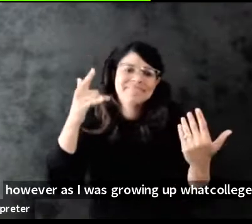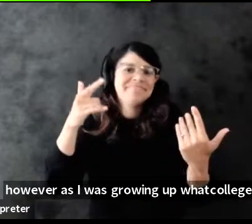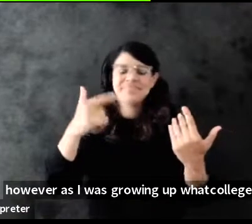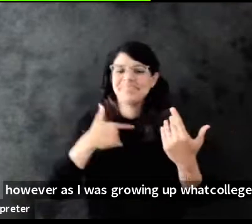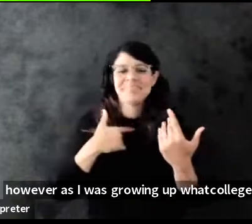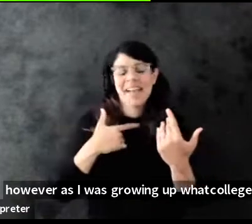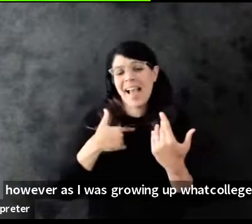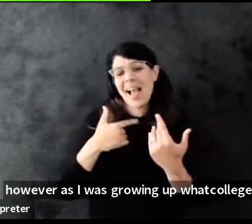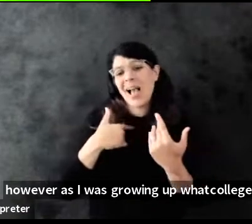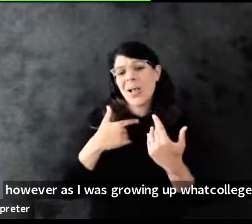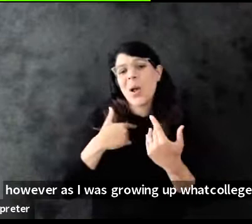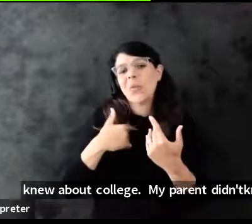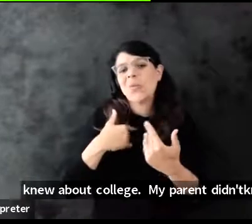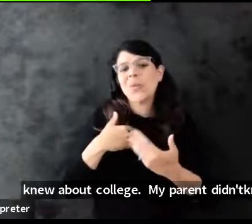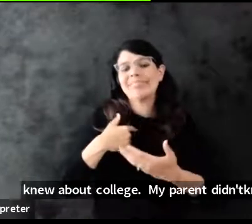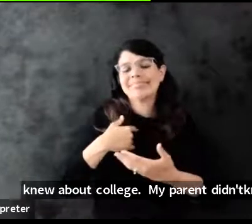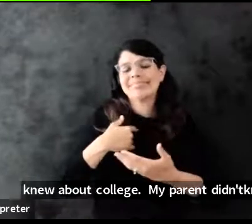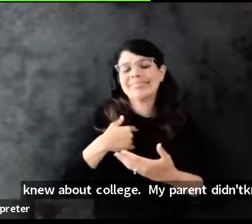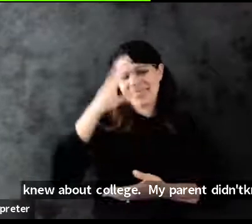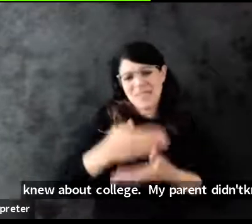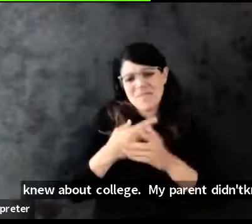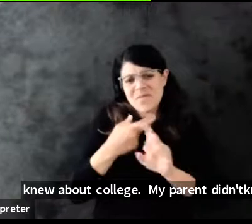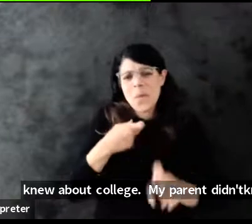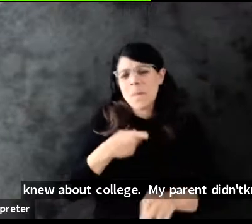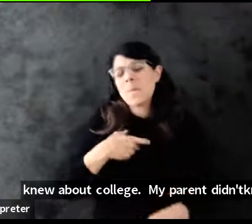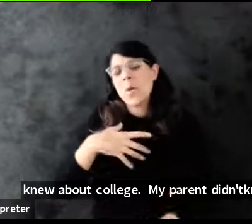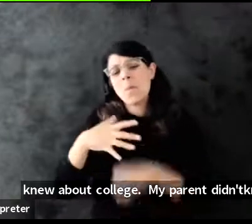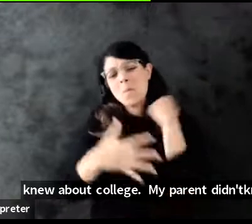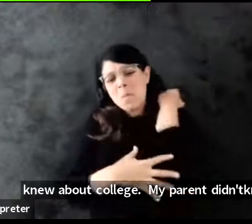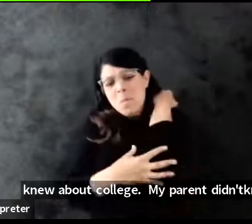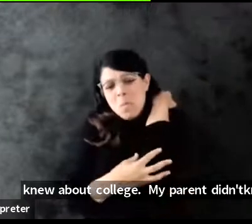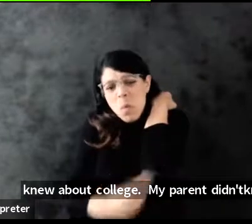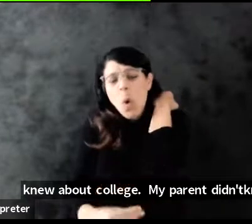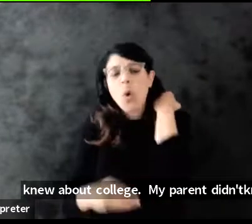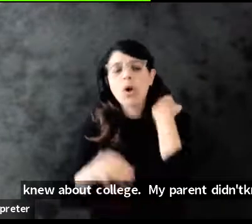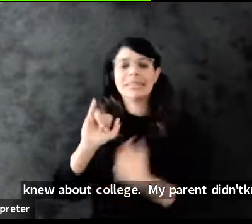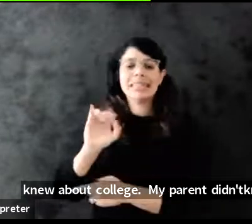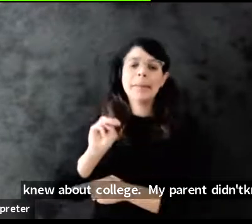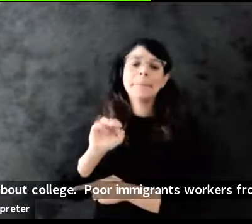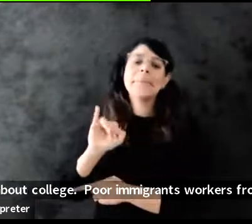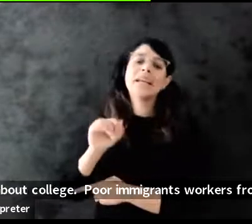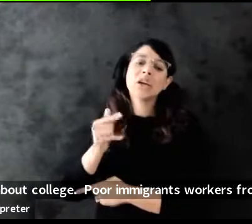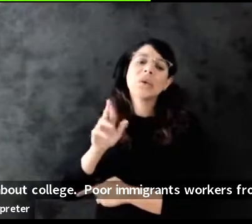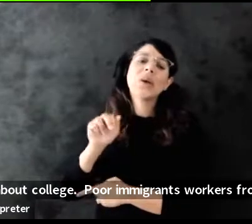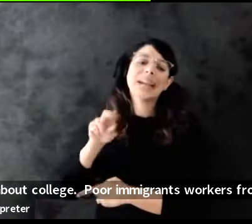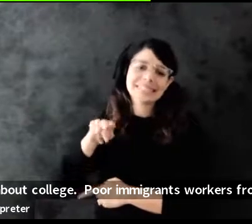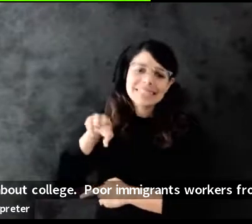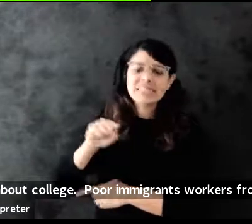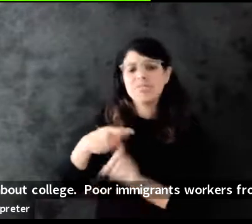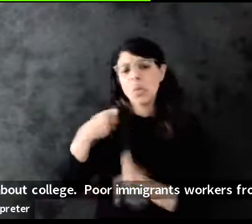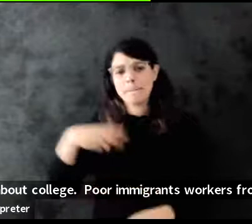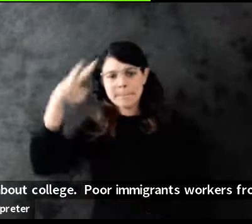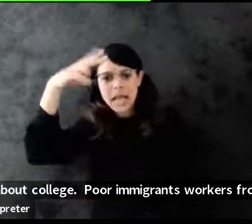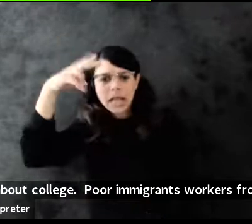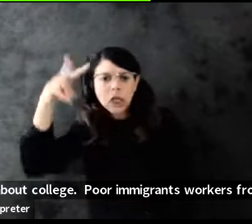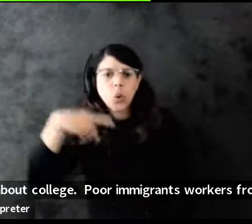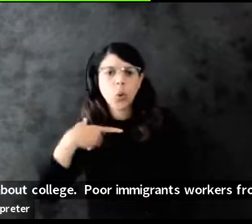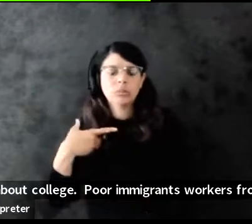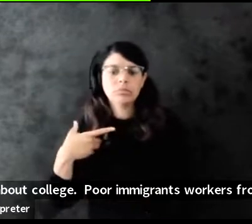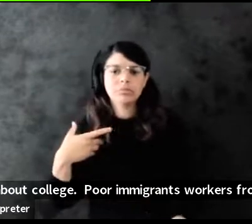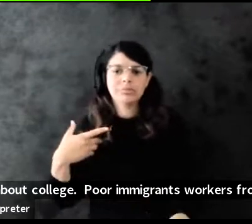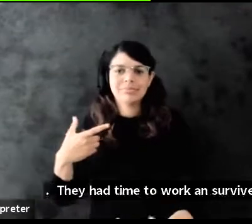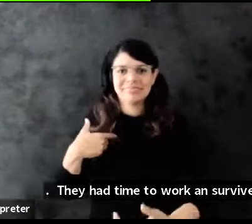they had time to do is work and survive, you know. So neither one of them told me, I want you to go to college.